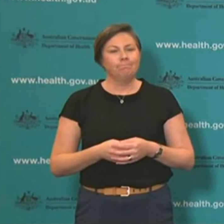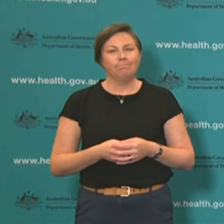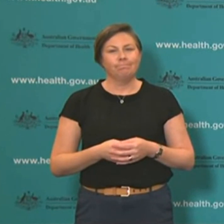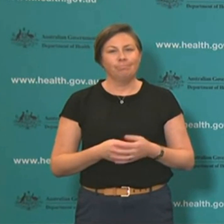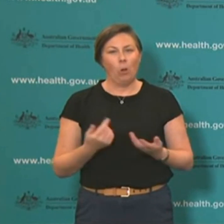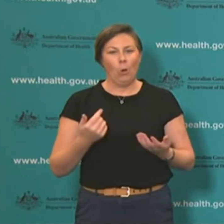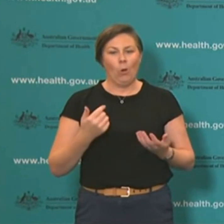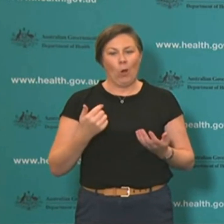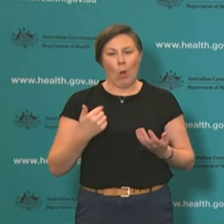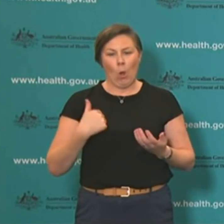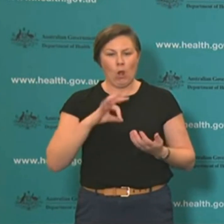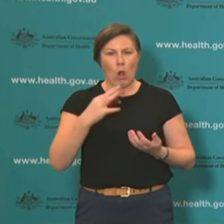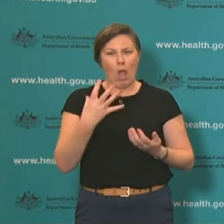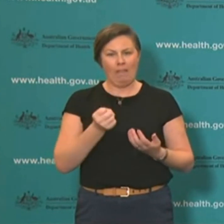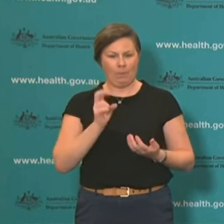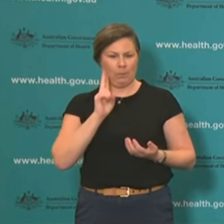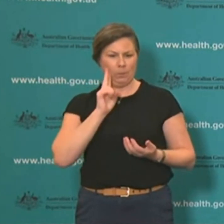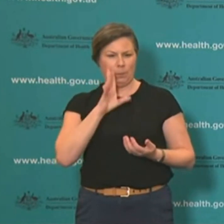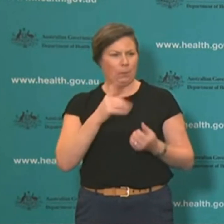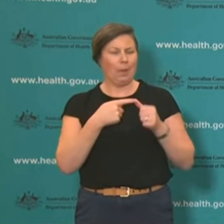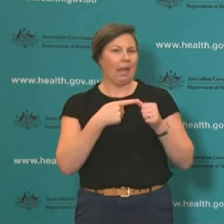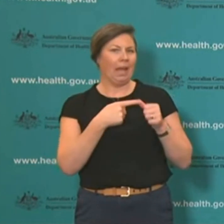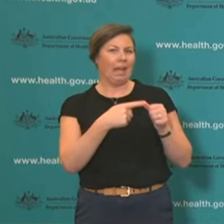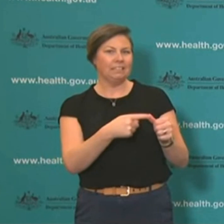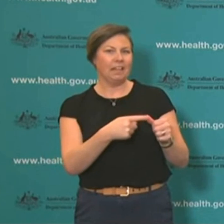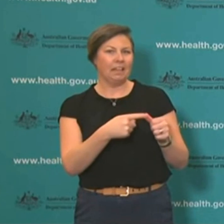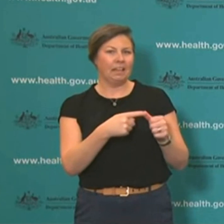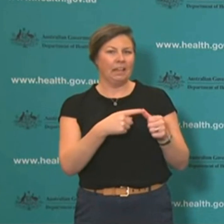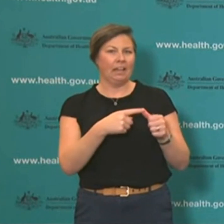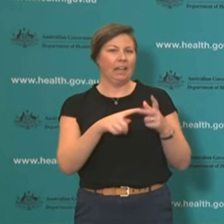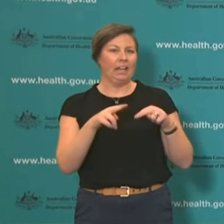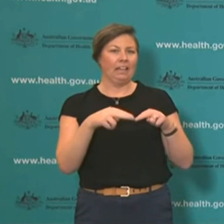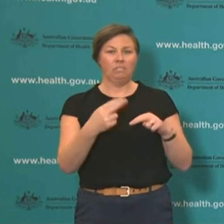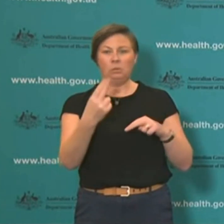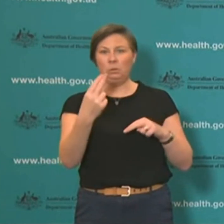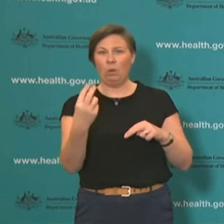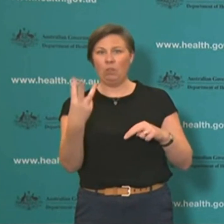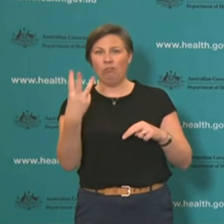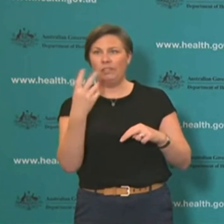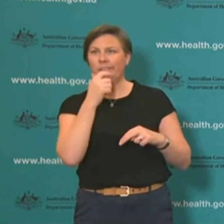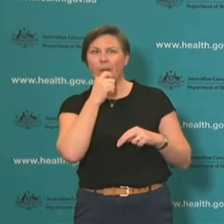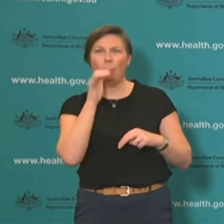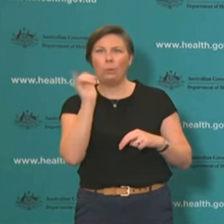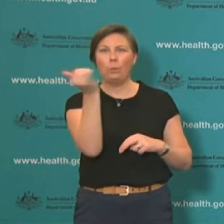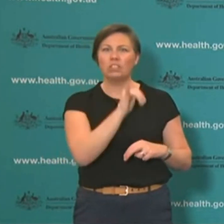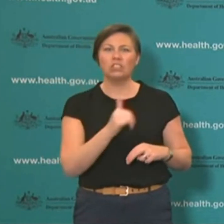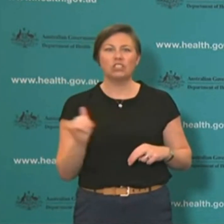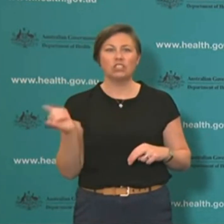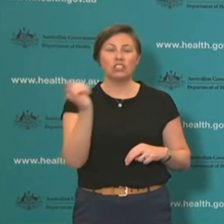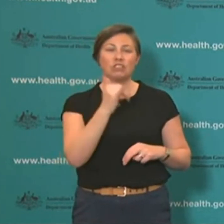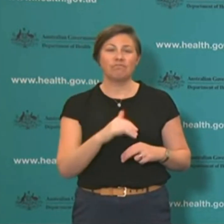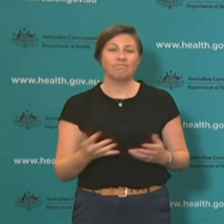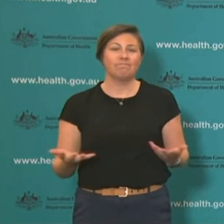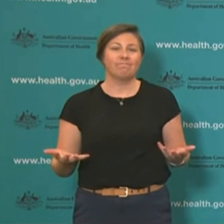entirely established. But I think the question is, what would we do if there were 2 successful candidates? We would, like